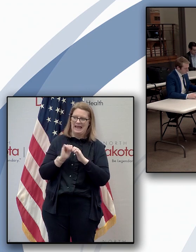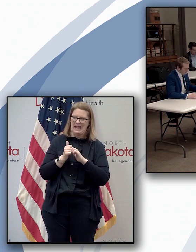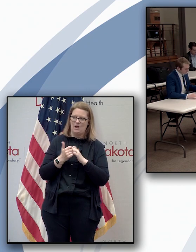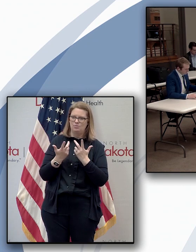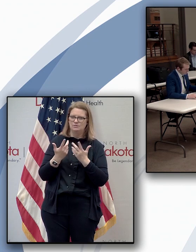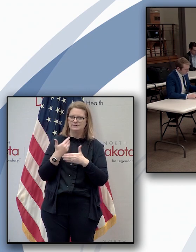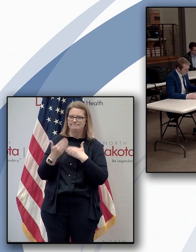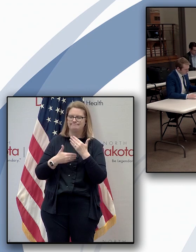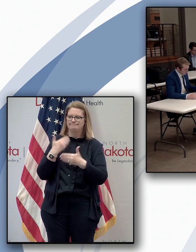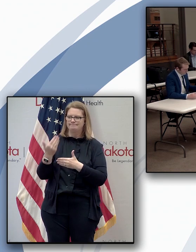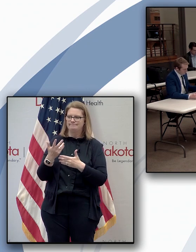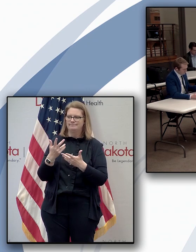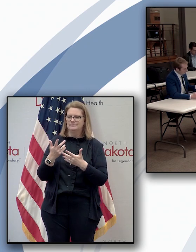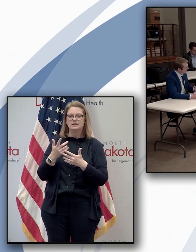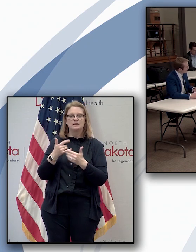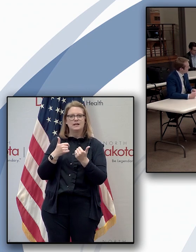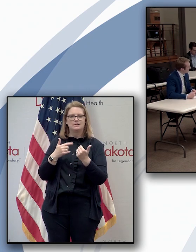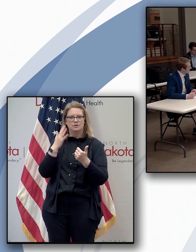Yes.